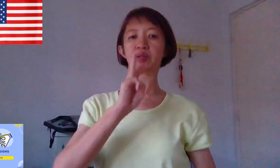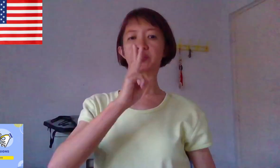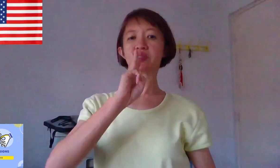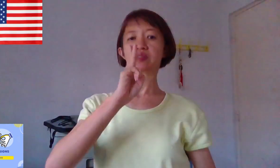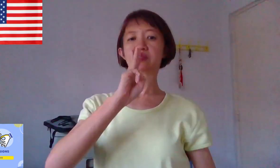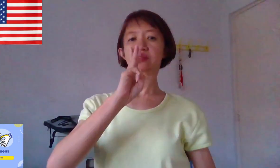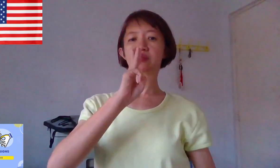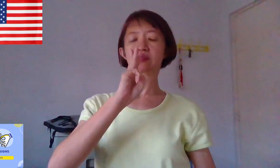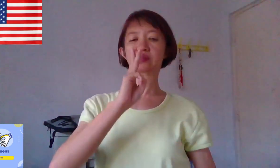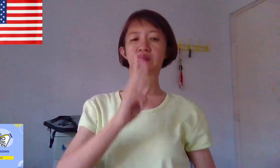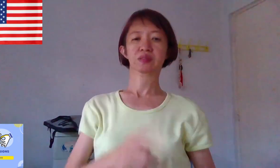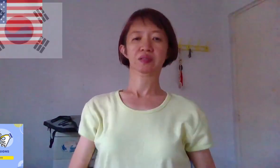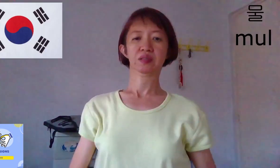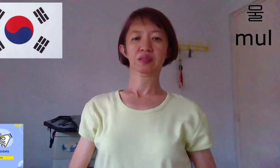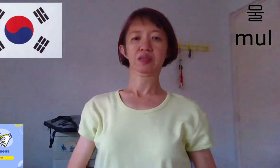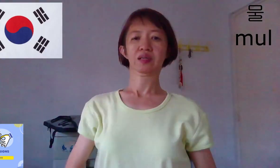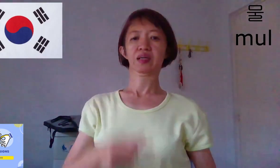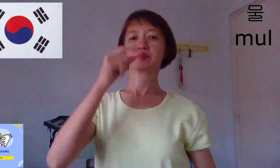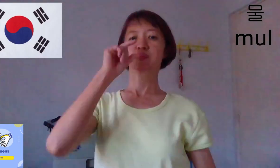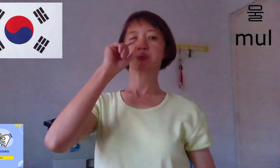Water and mood.